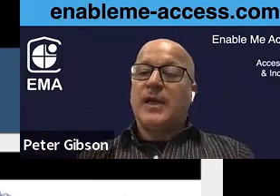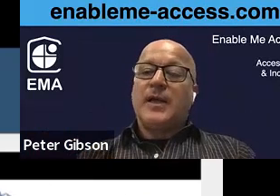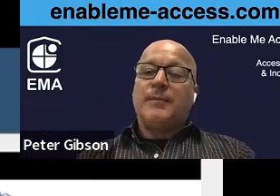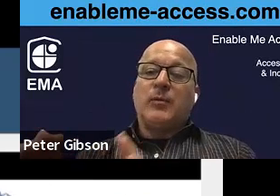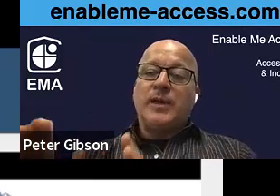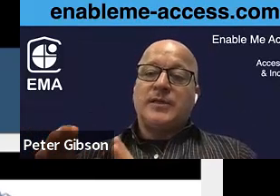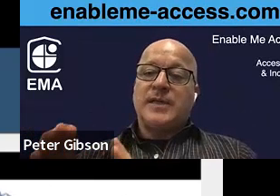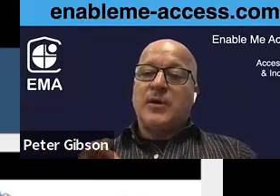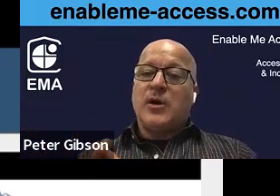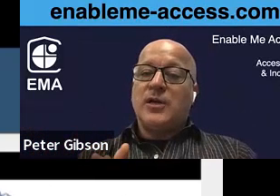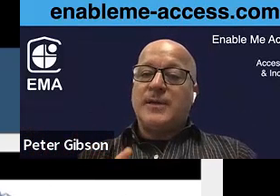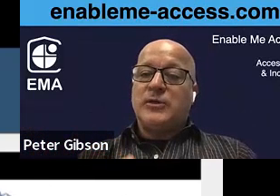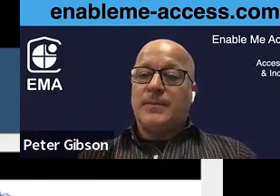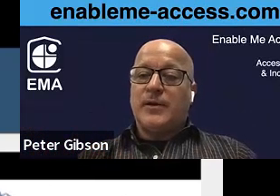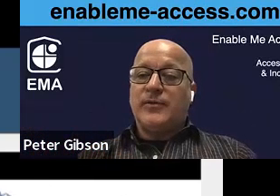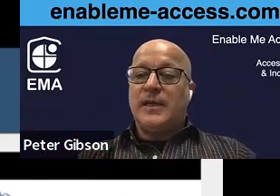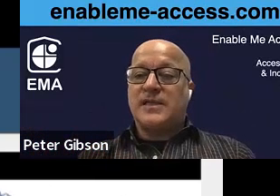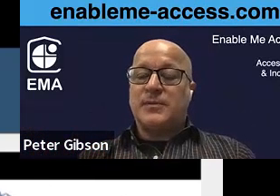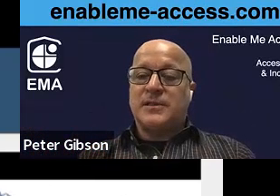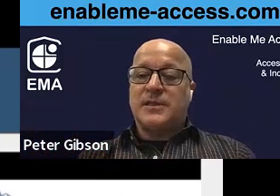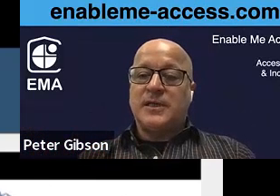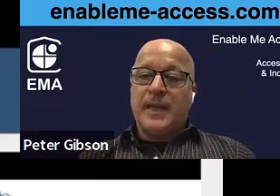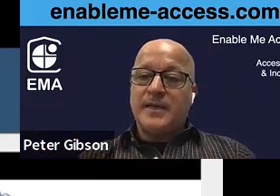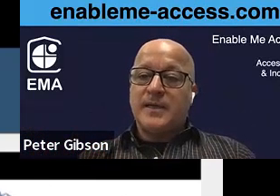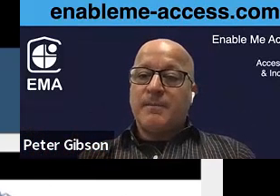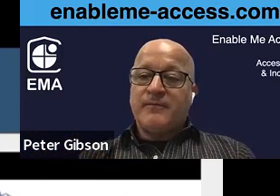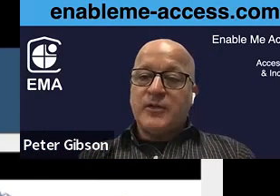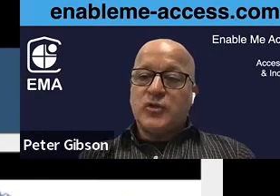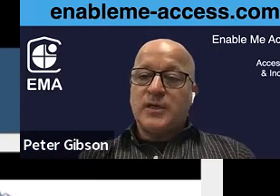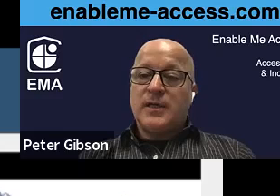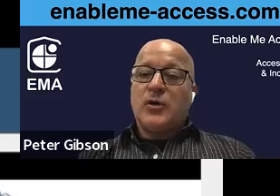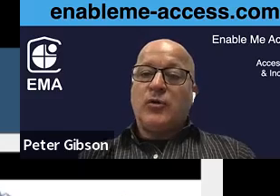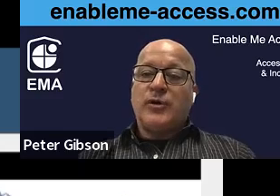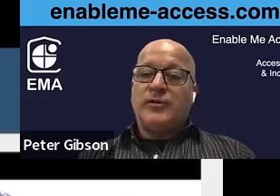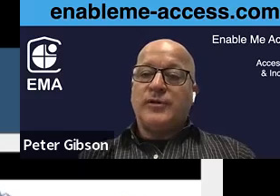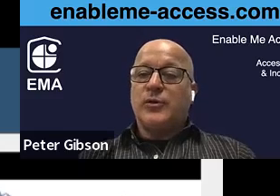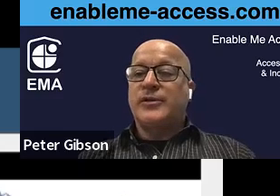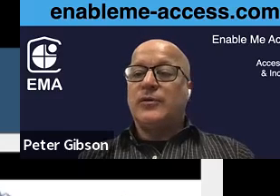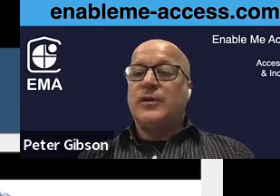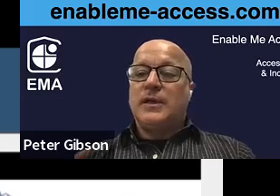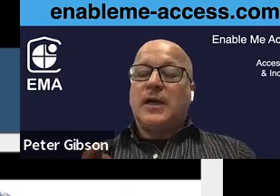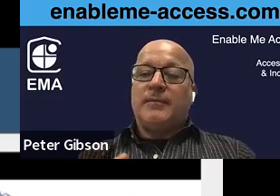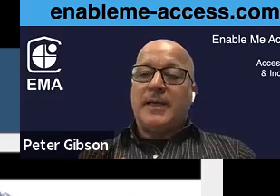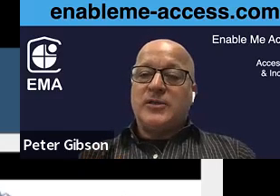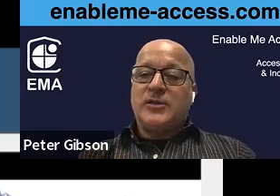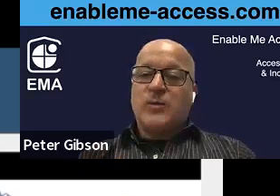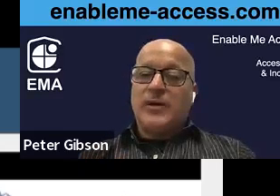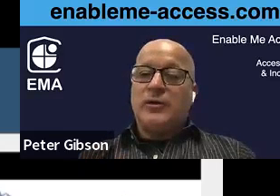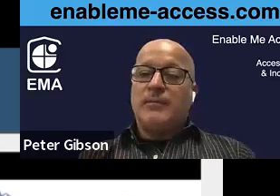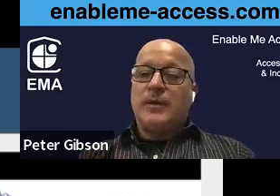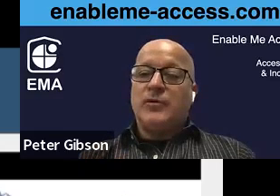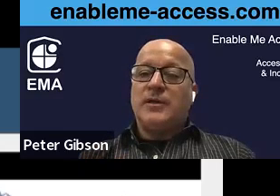on. But today we're only going to be talking about the accessibility complaint feature, although there is also a place where